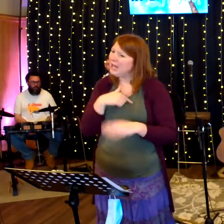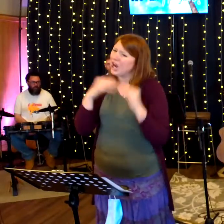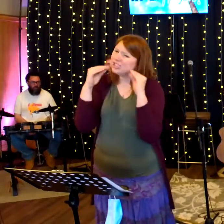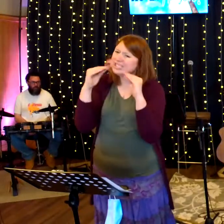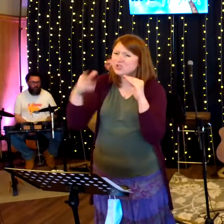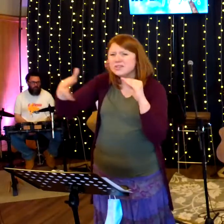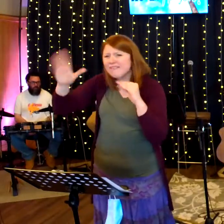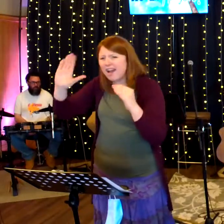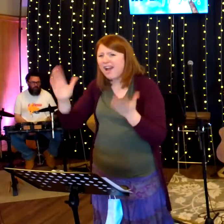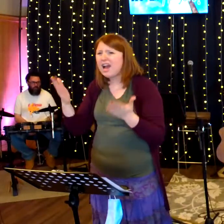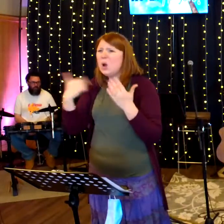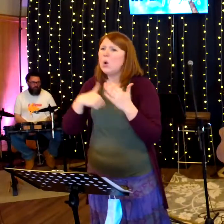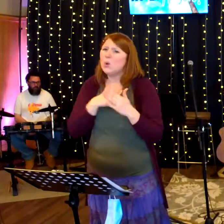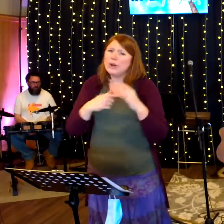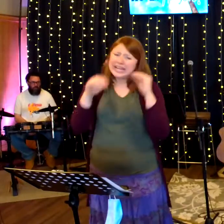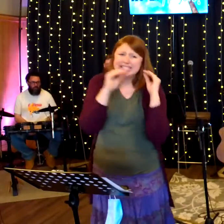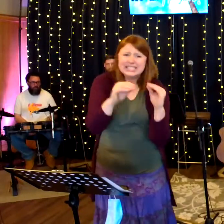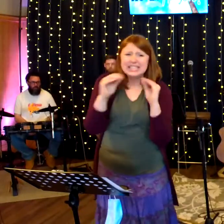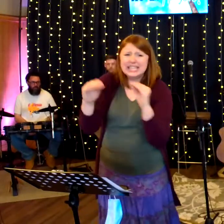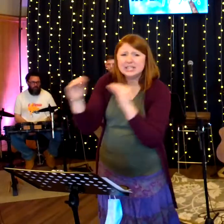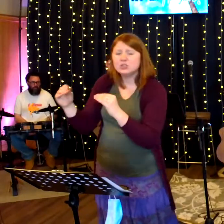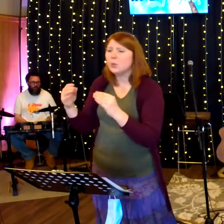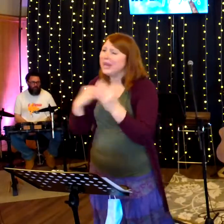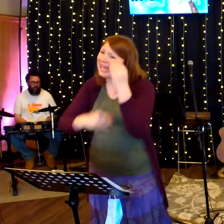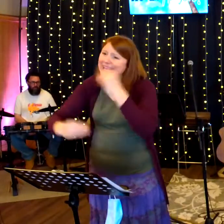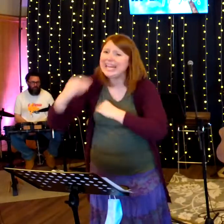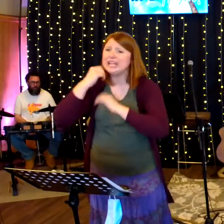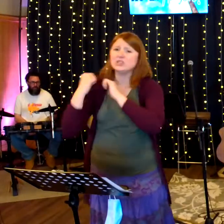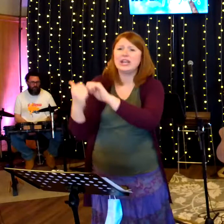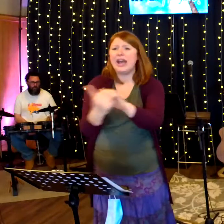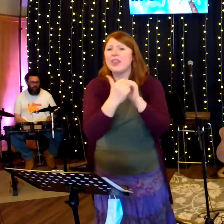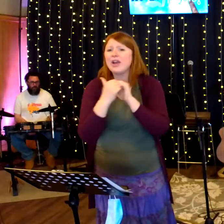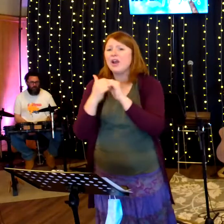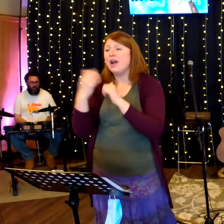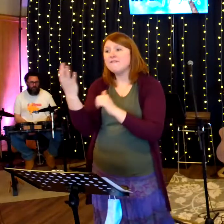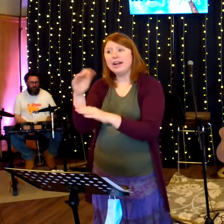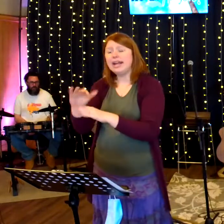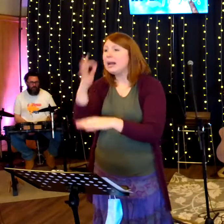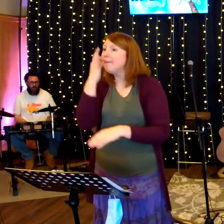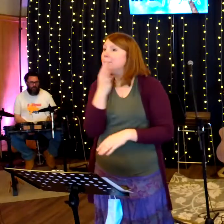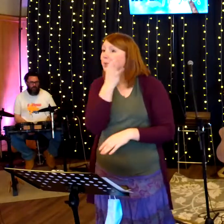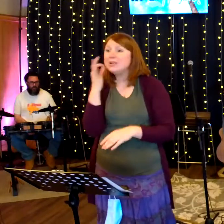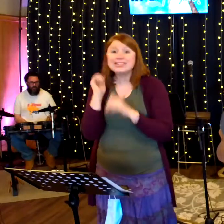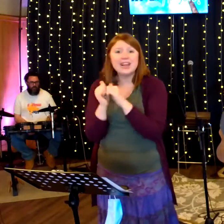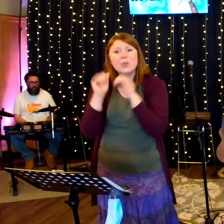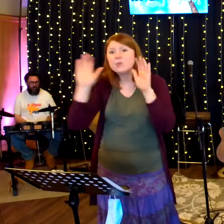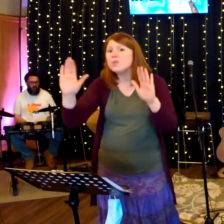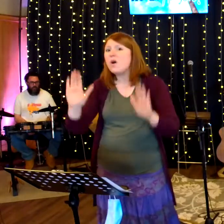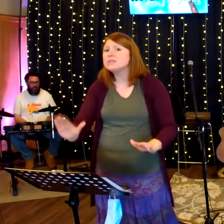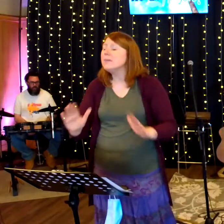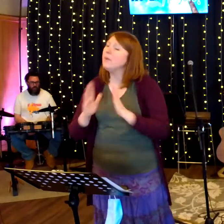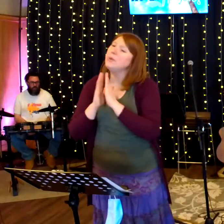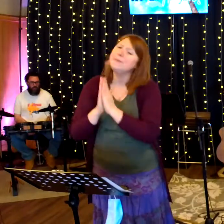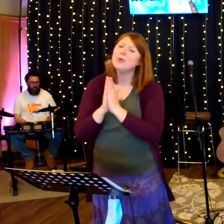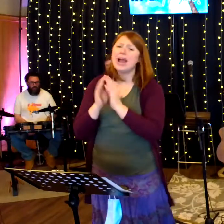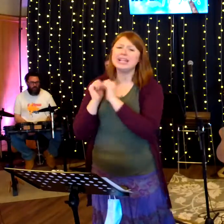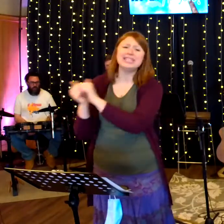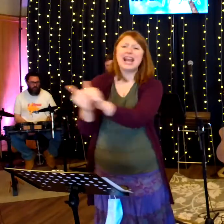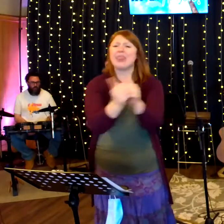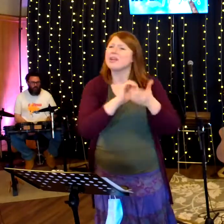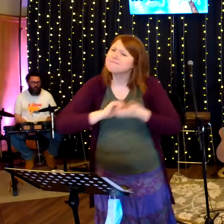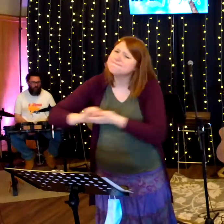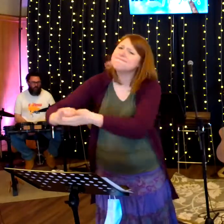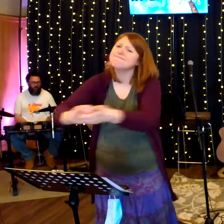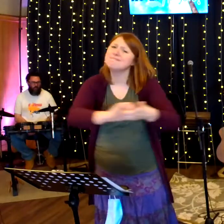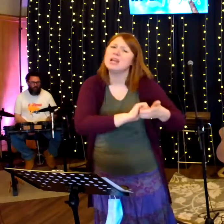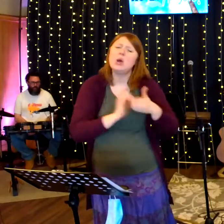purveyors of the Word of God. We come to break bread together, to have communion. Friday night communion was awesome. And we come to pray together, pray for one another,